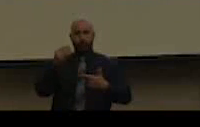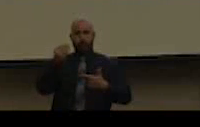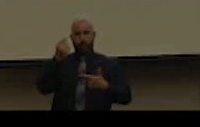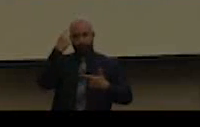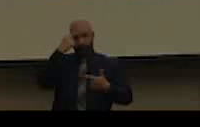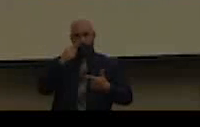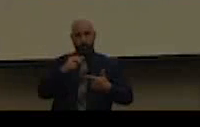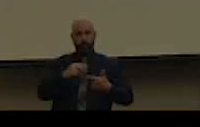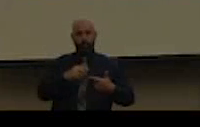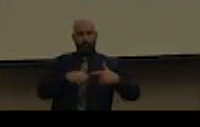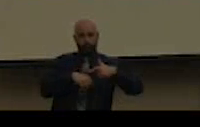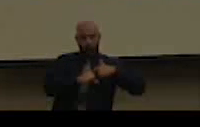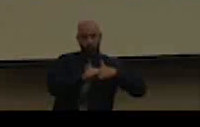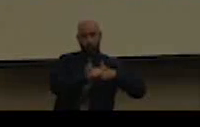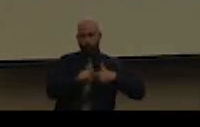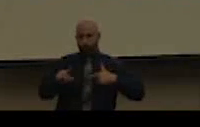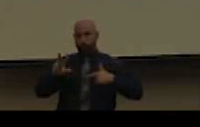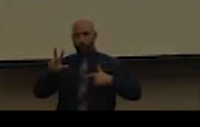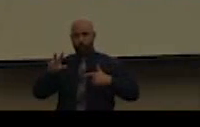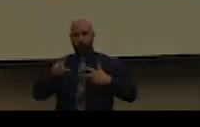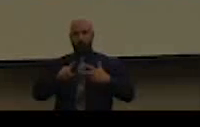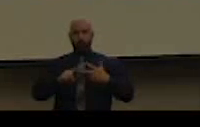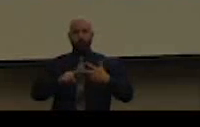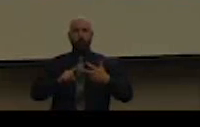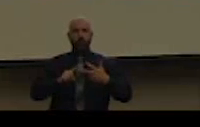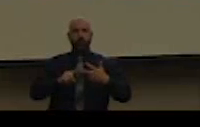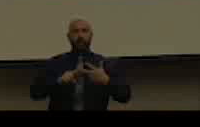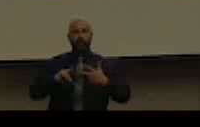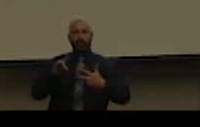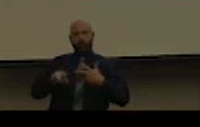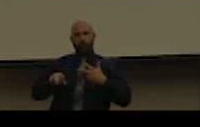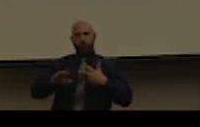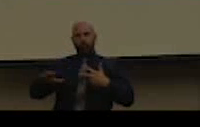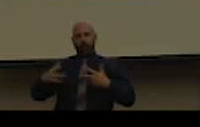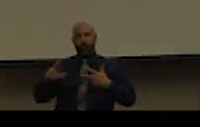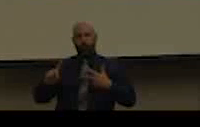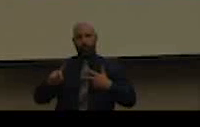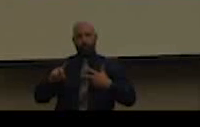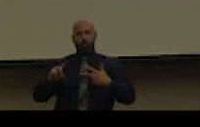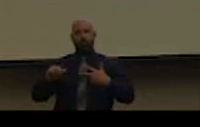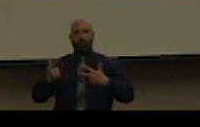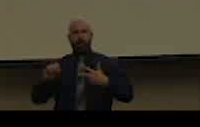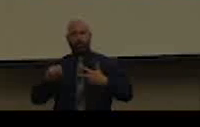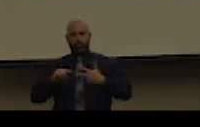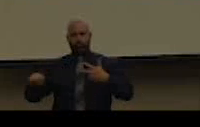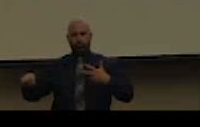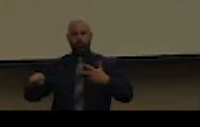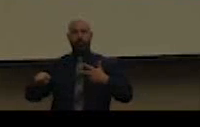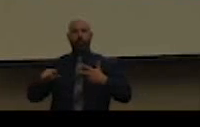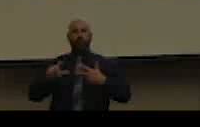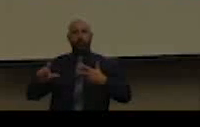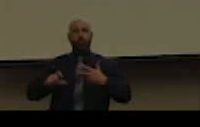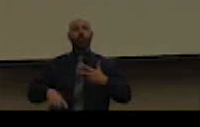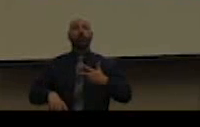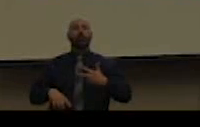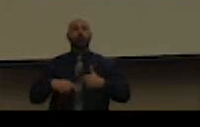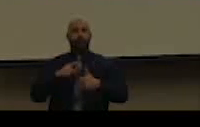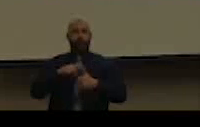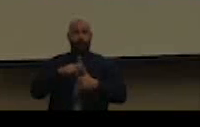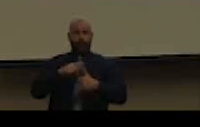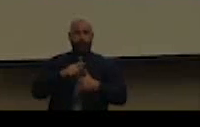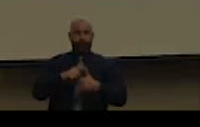those. So for four-year-olds, though we do well, for the first time in quite a while, we were going